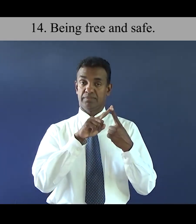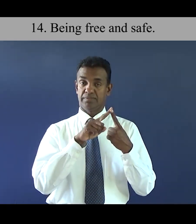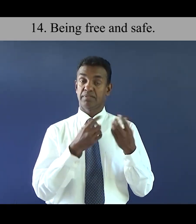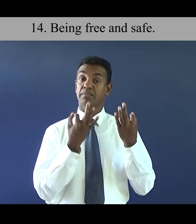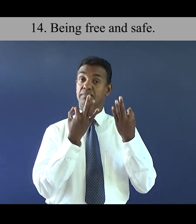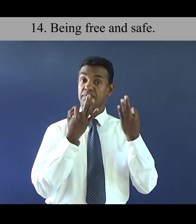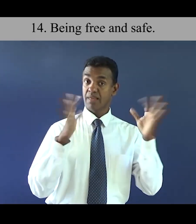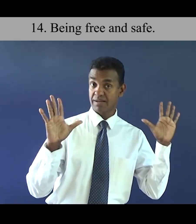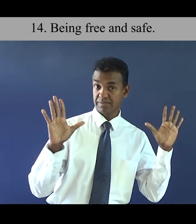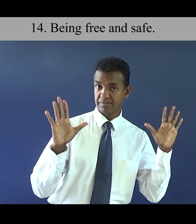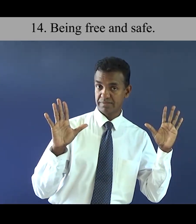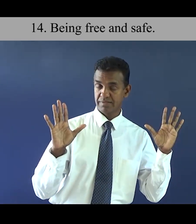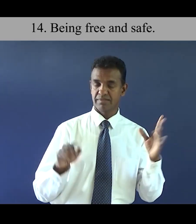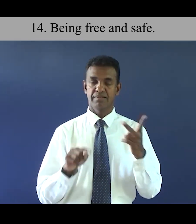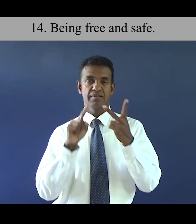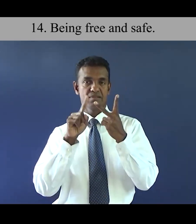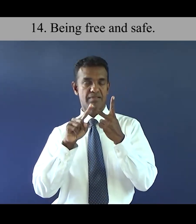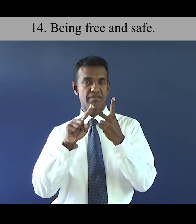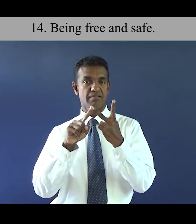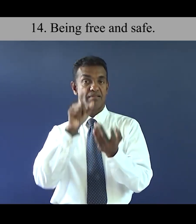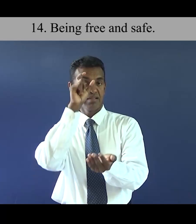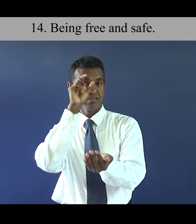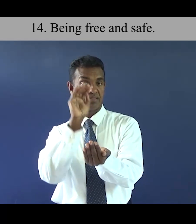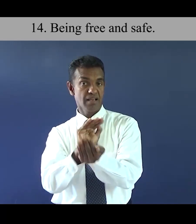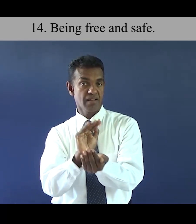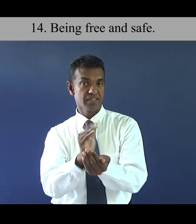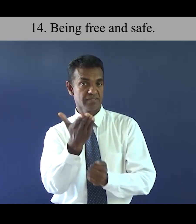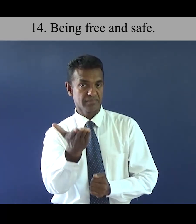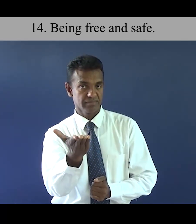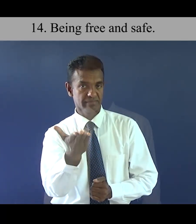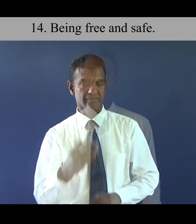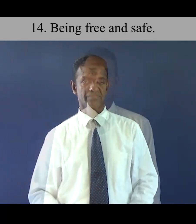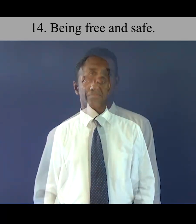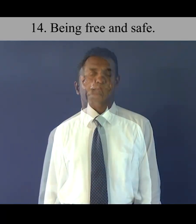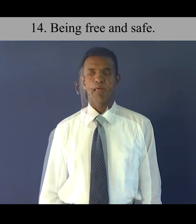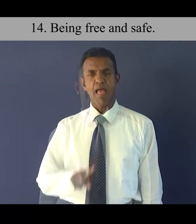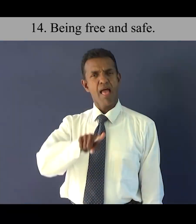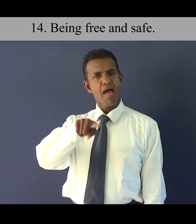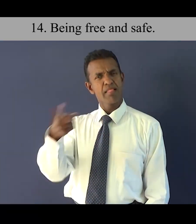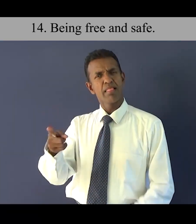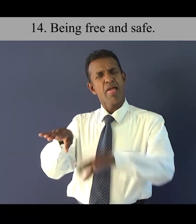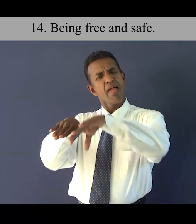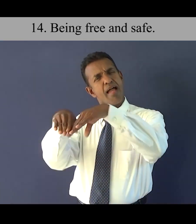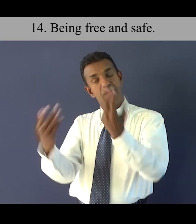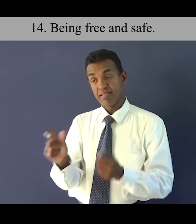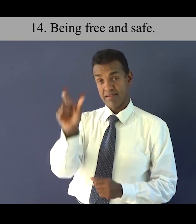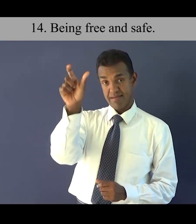Disabled people should be free and safe, the same as everyone